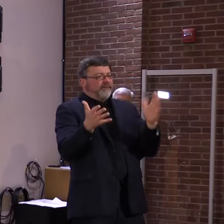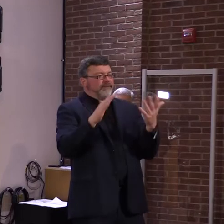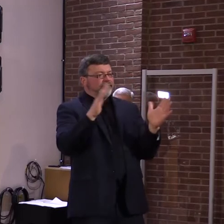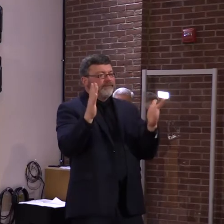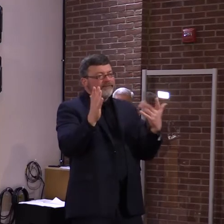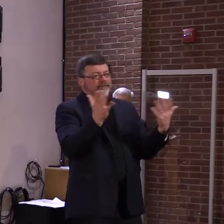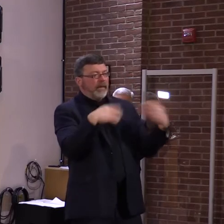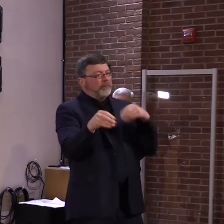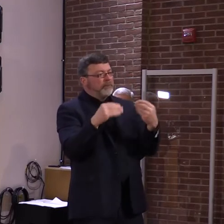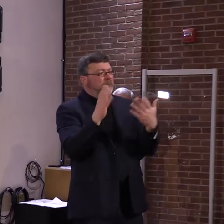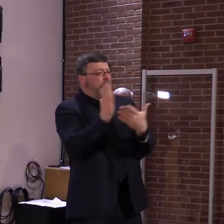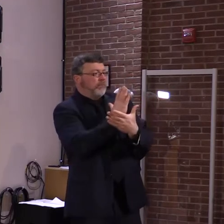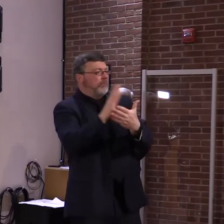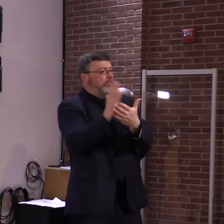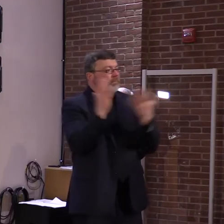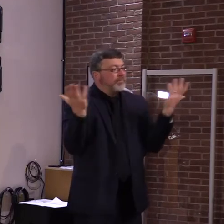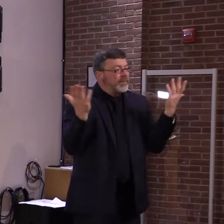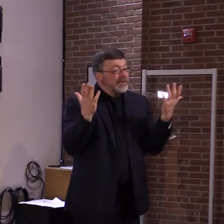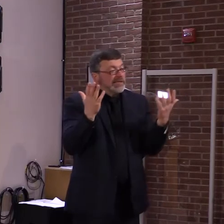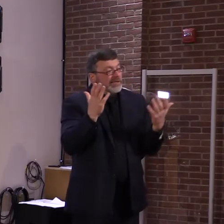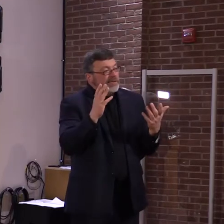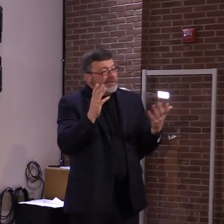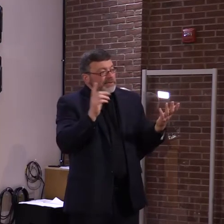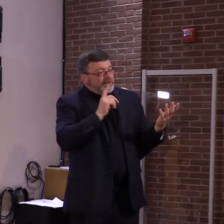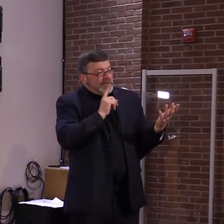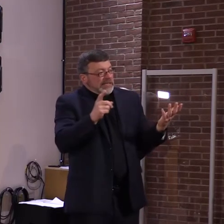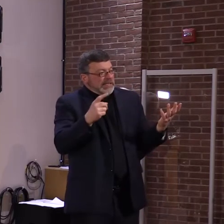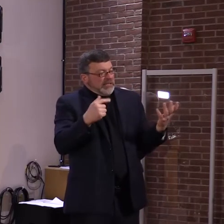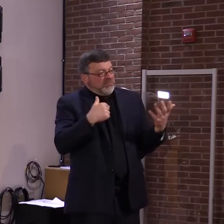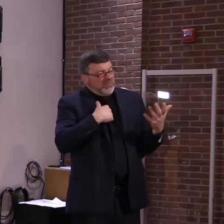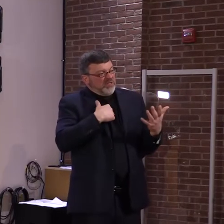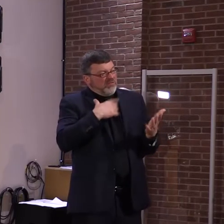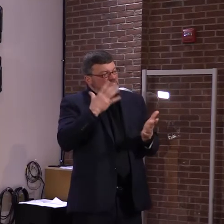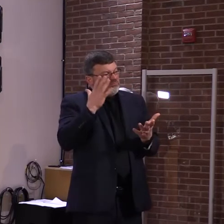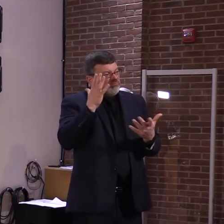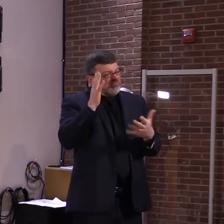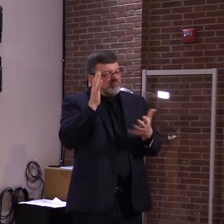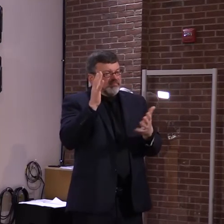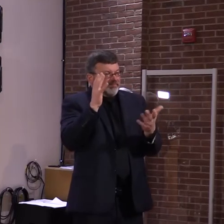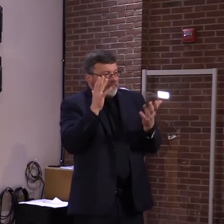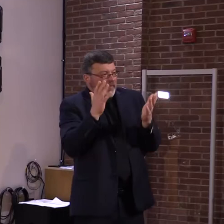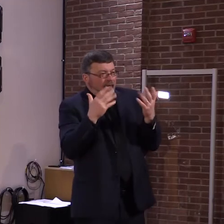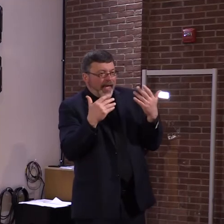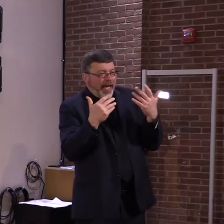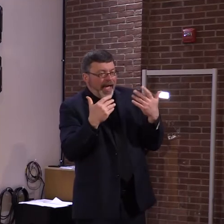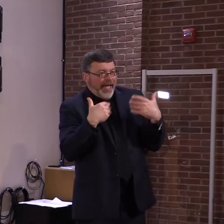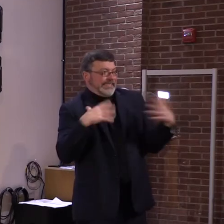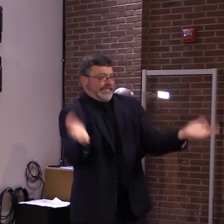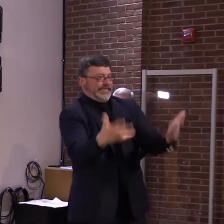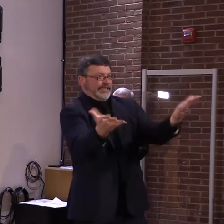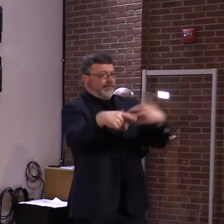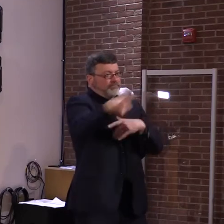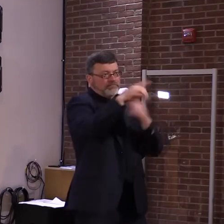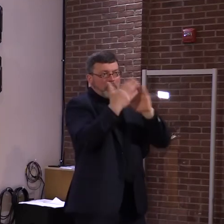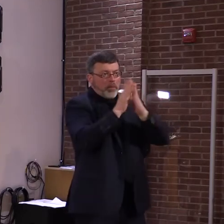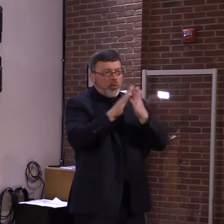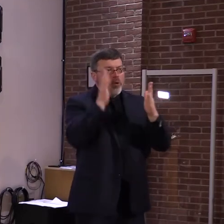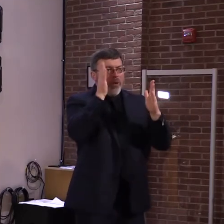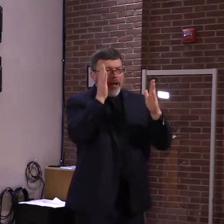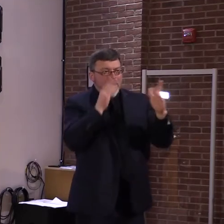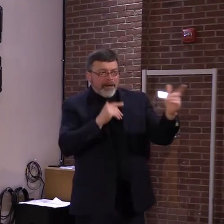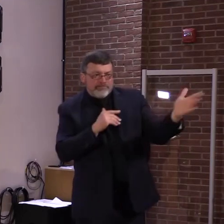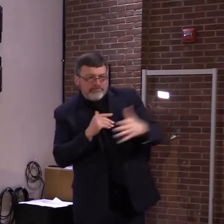I have faith that we'll reinvigorate our communities. And part of what we've been focusing on